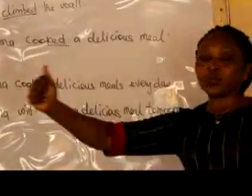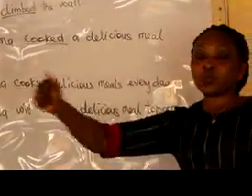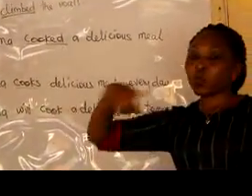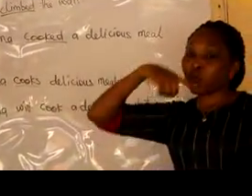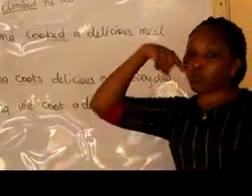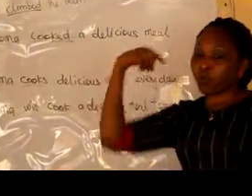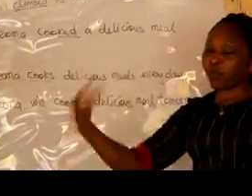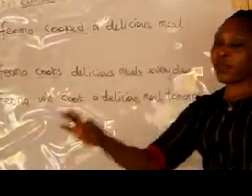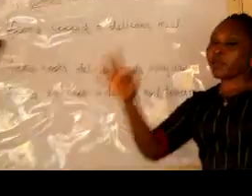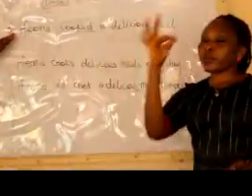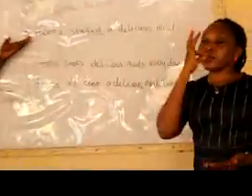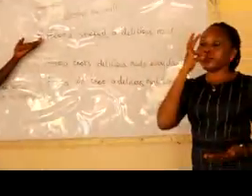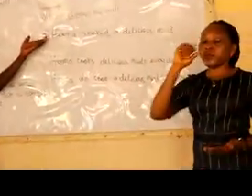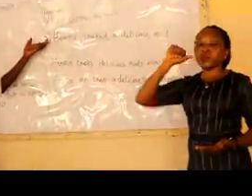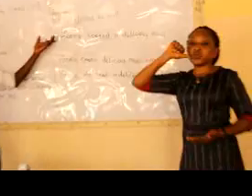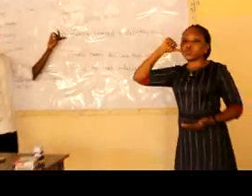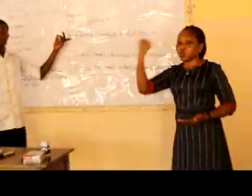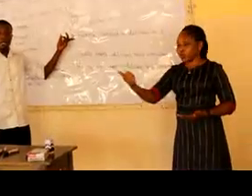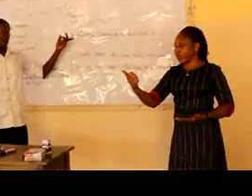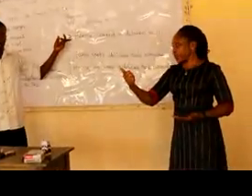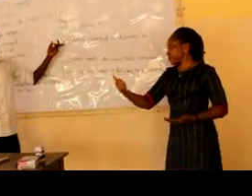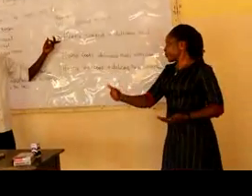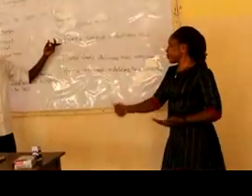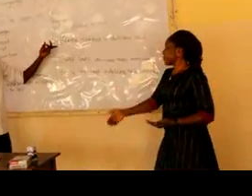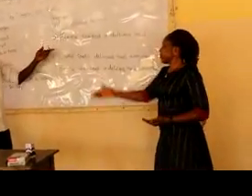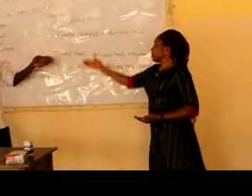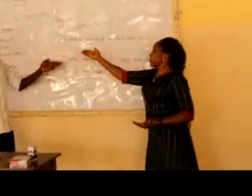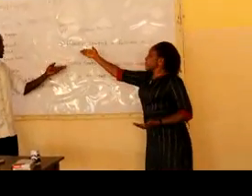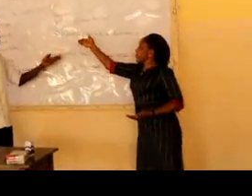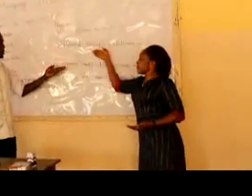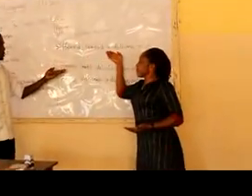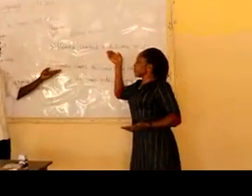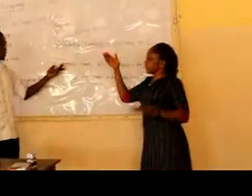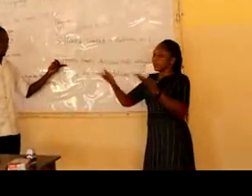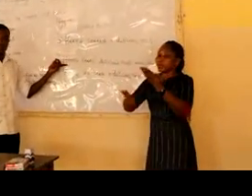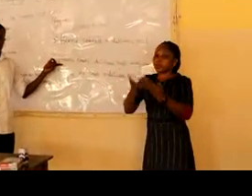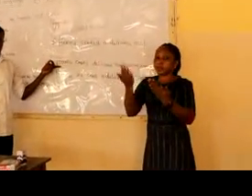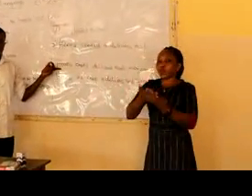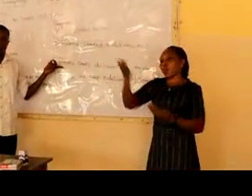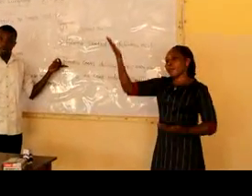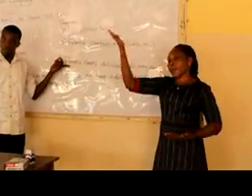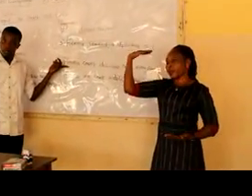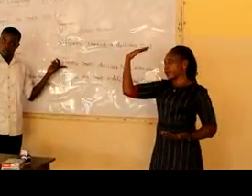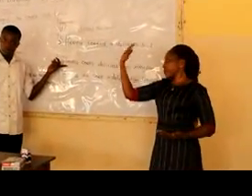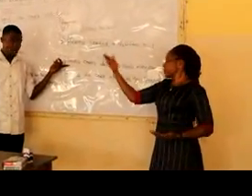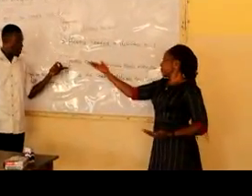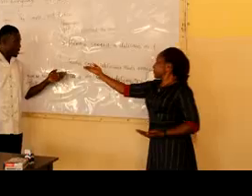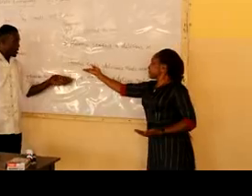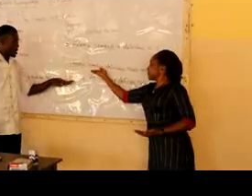you can see this is in the simple past, this is in the simple